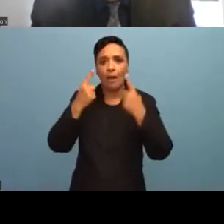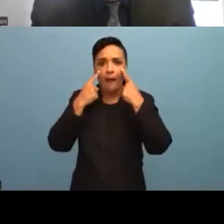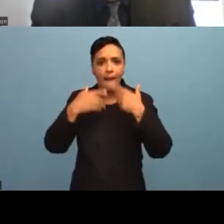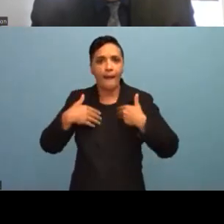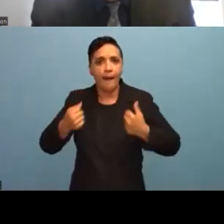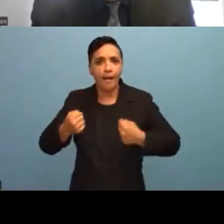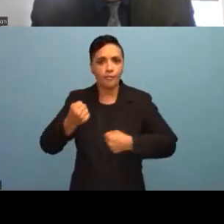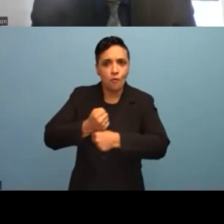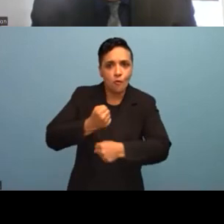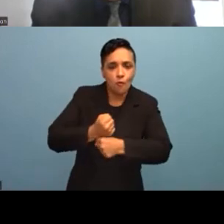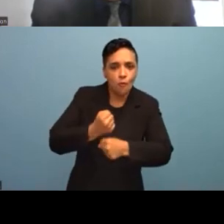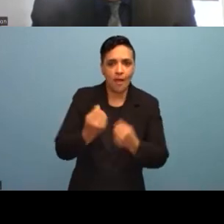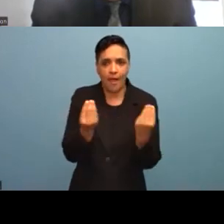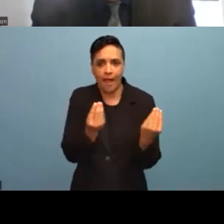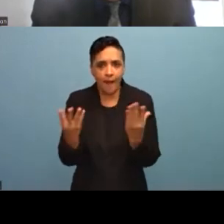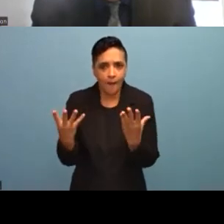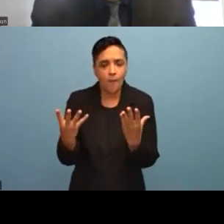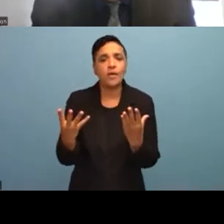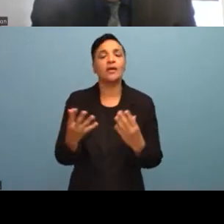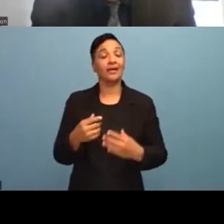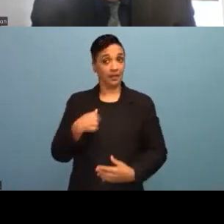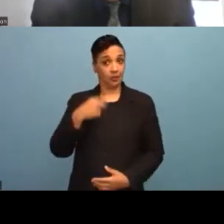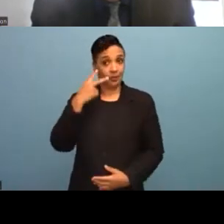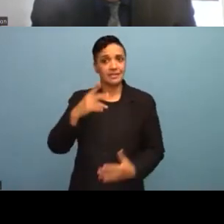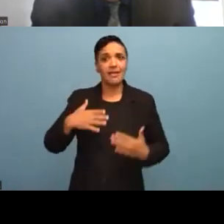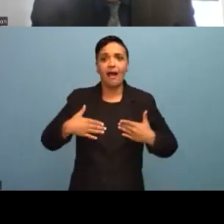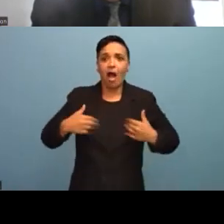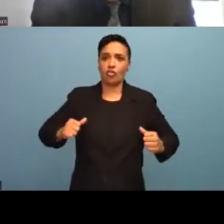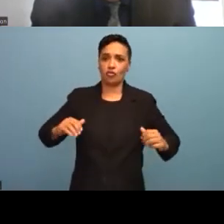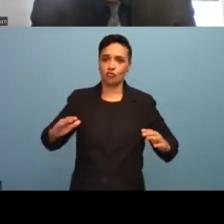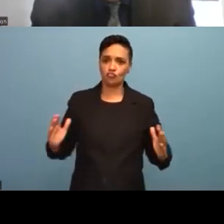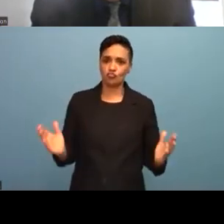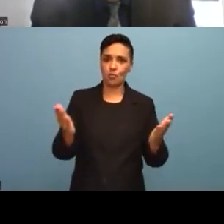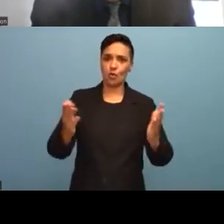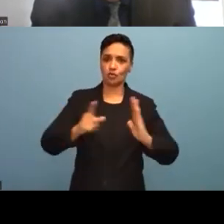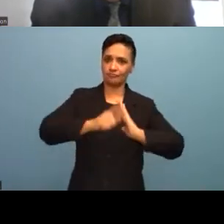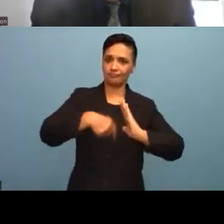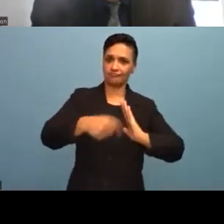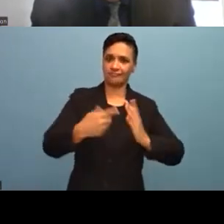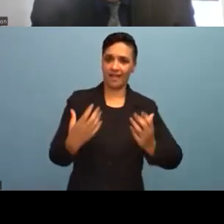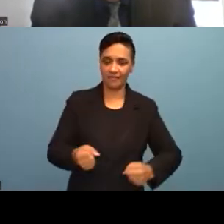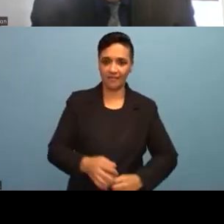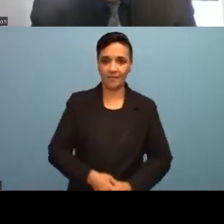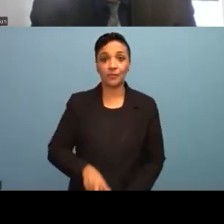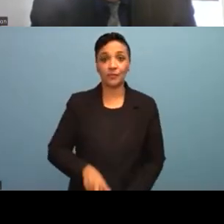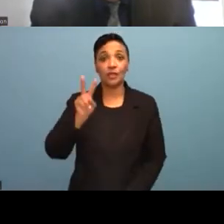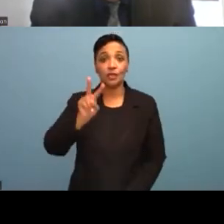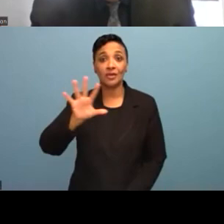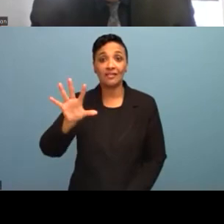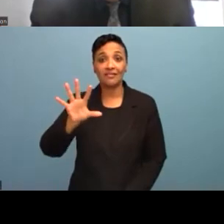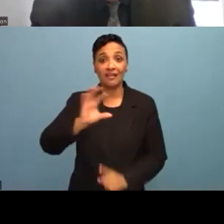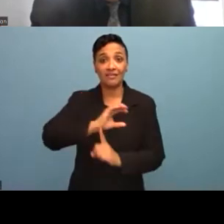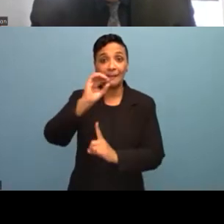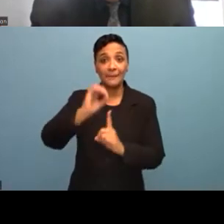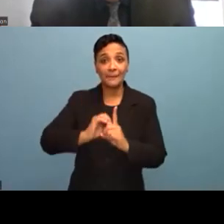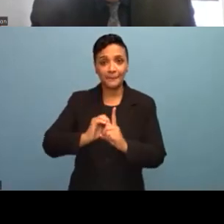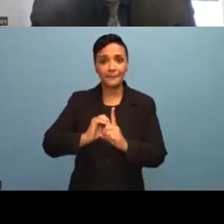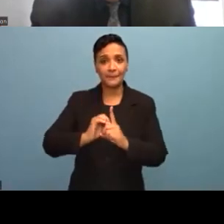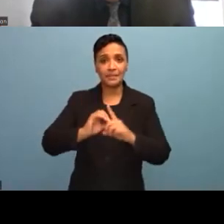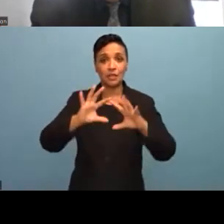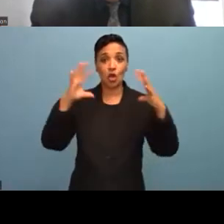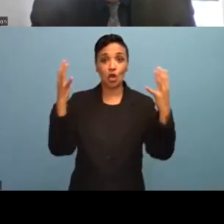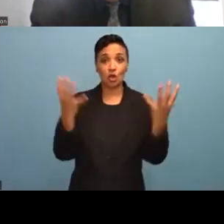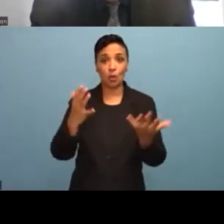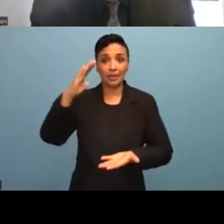hanging fruit revolves around health promotion. Almost 25% of your disease burden globally can be prevented